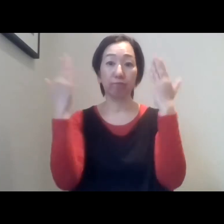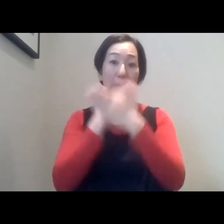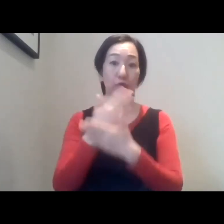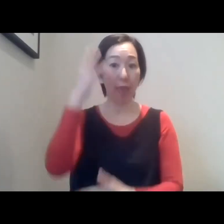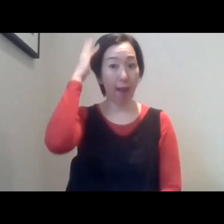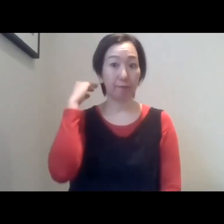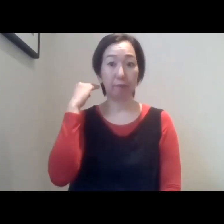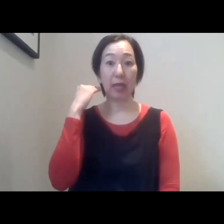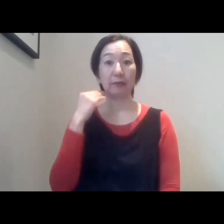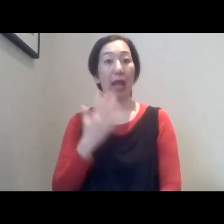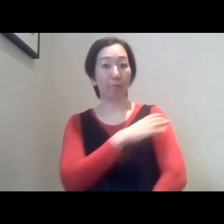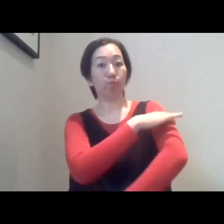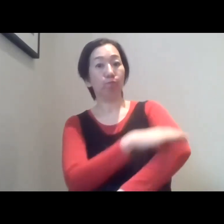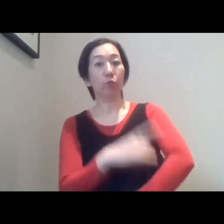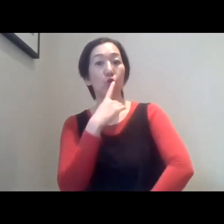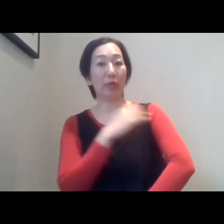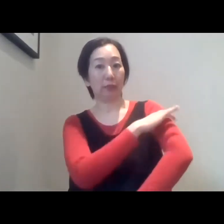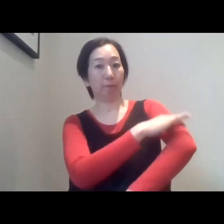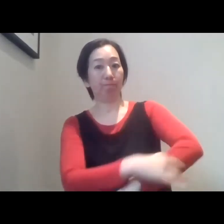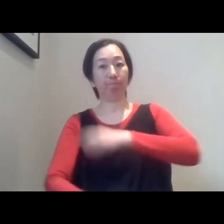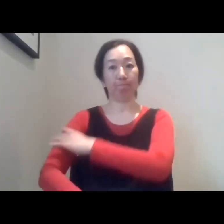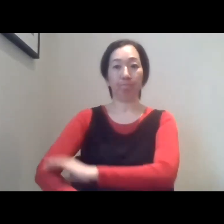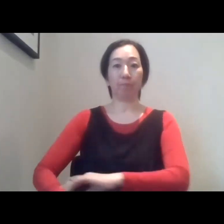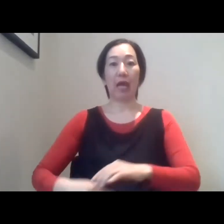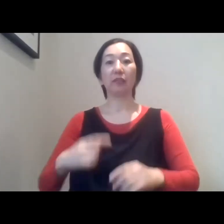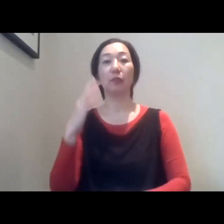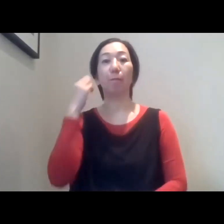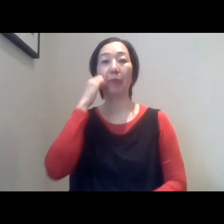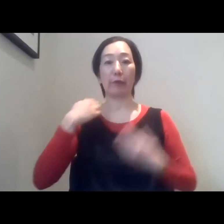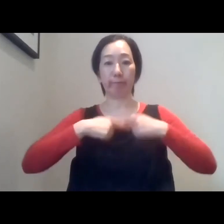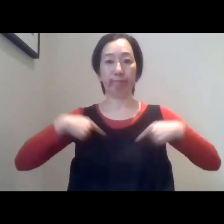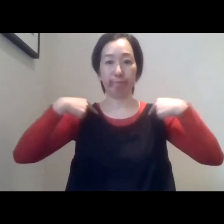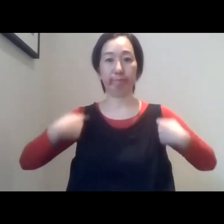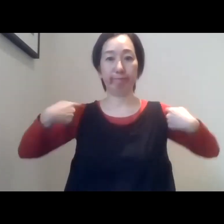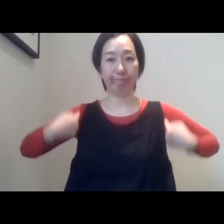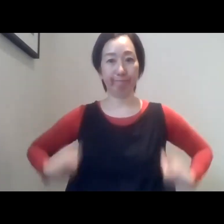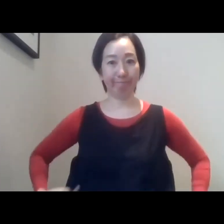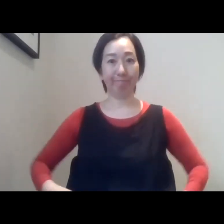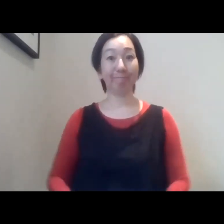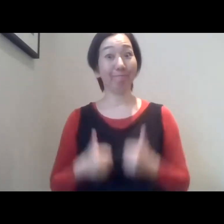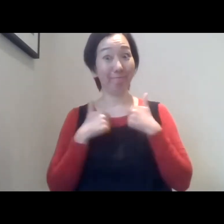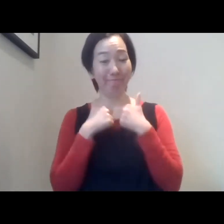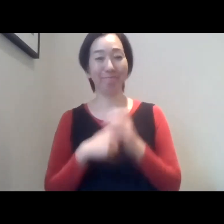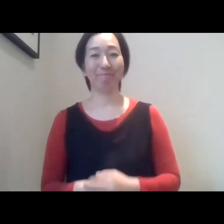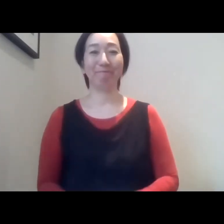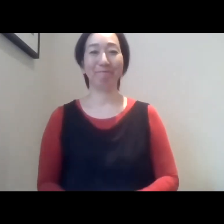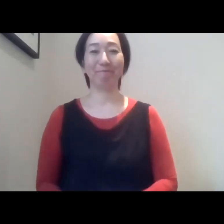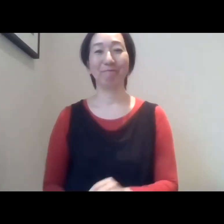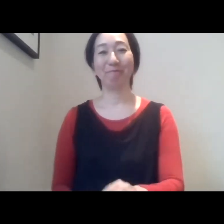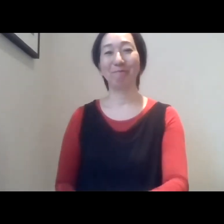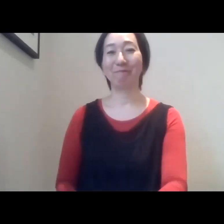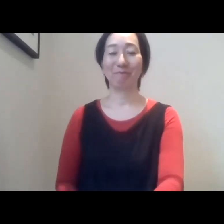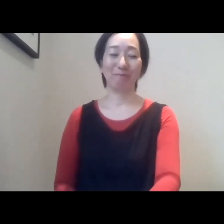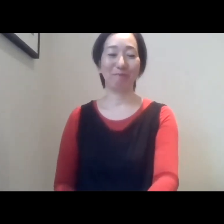I'm a Japanese short black, and at the moment I'm wearing a red long sleeved top and a black tunic over the top of it.